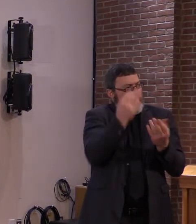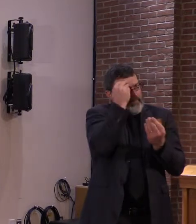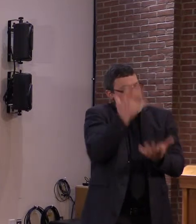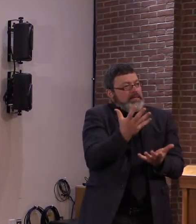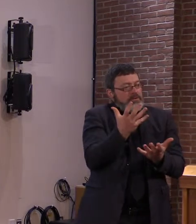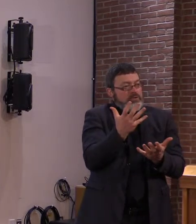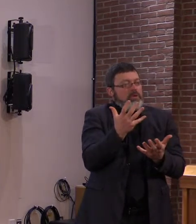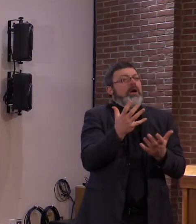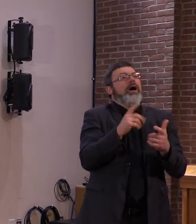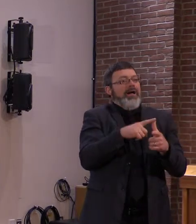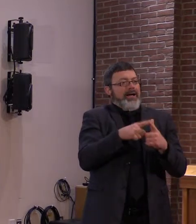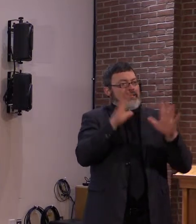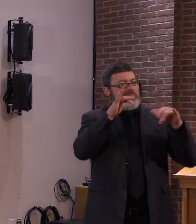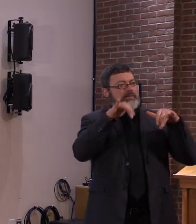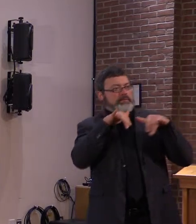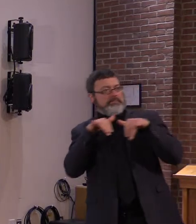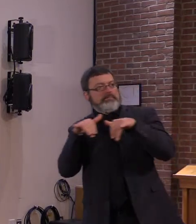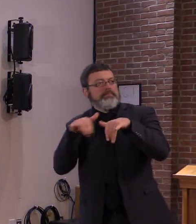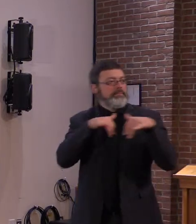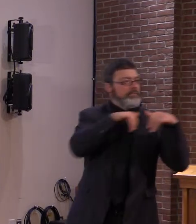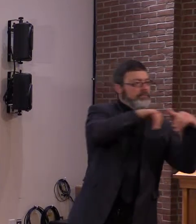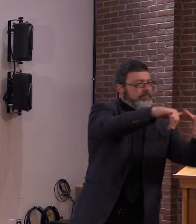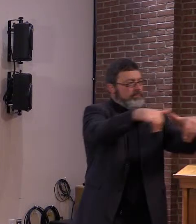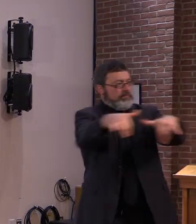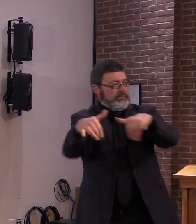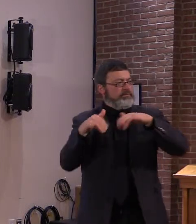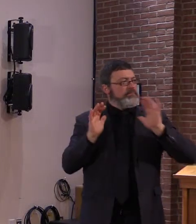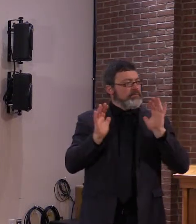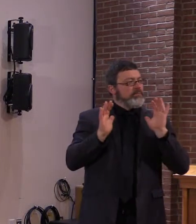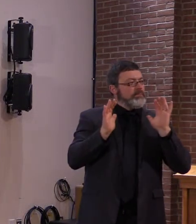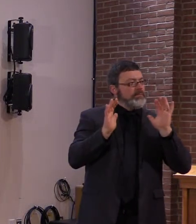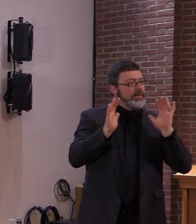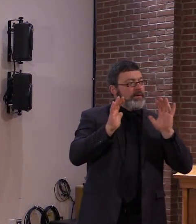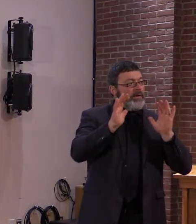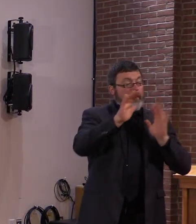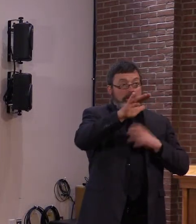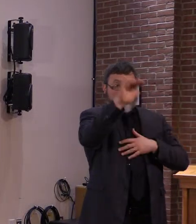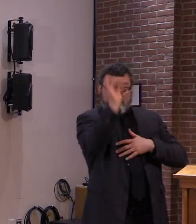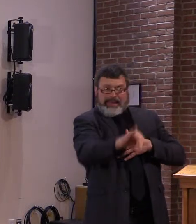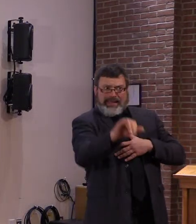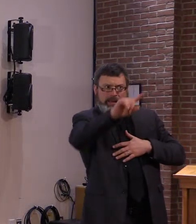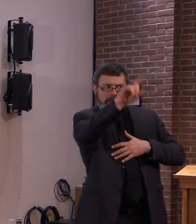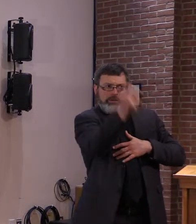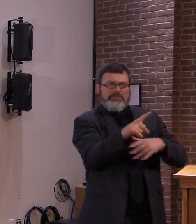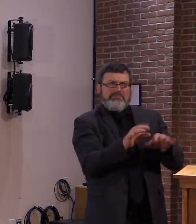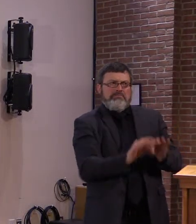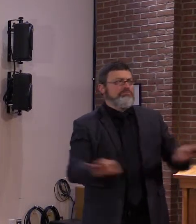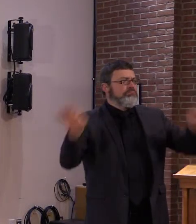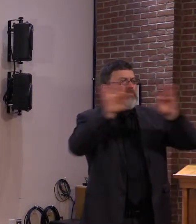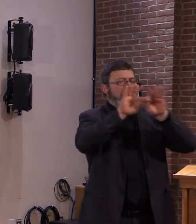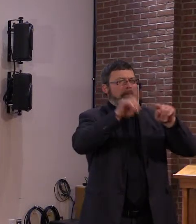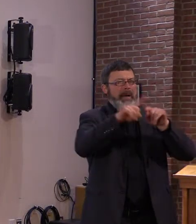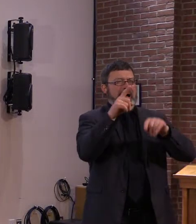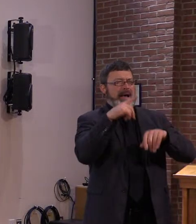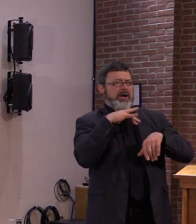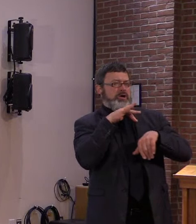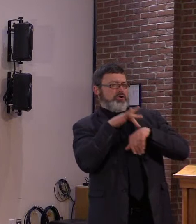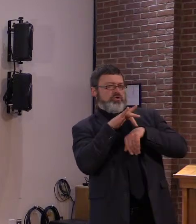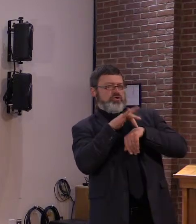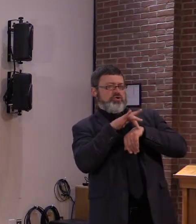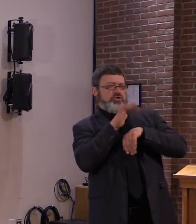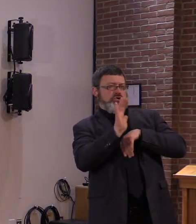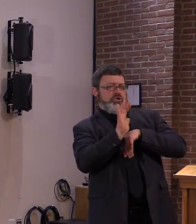of these vaccines come into place, we have to prove that they're safe and effective, and we're going to learn a